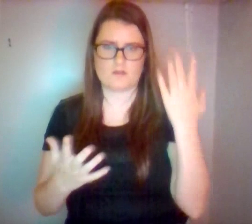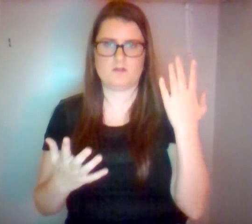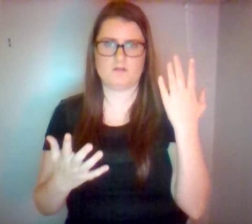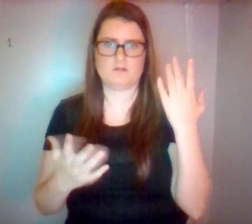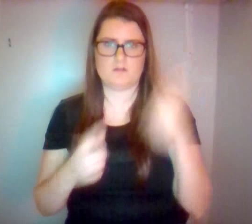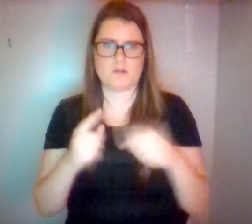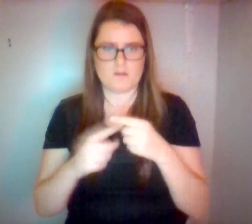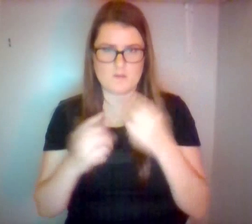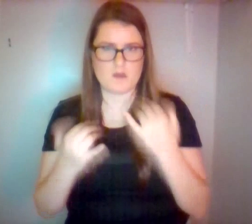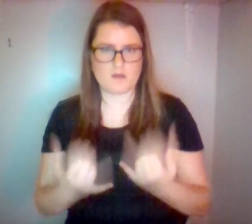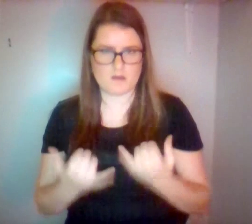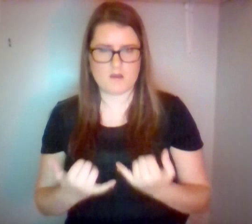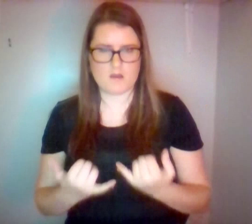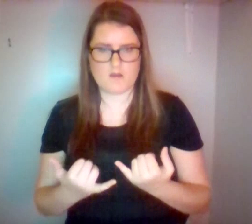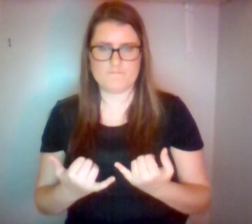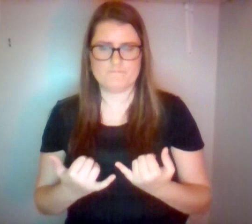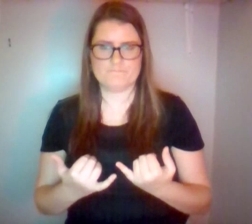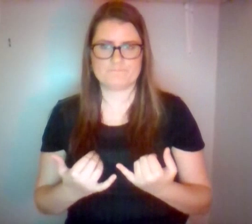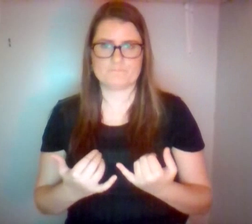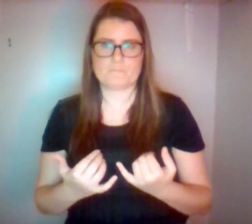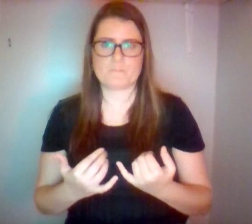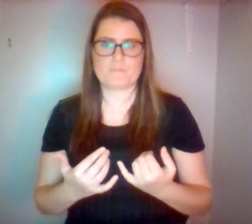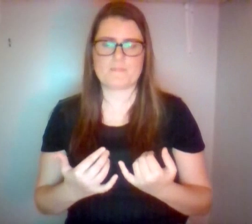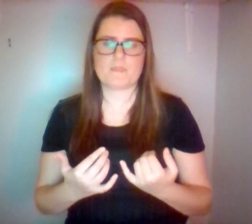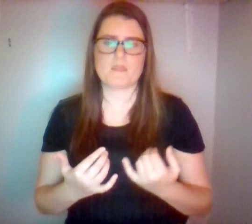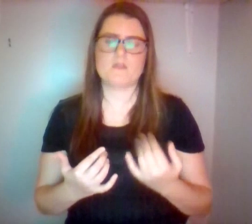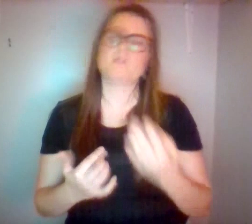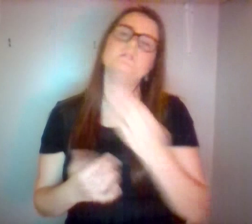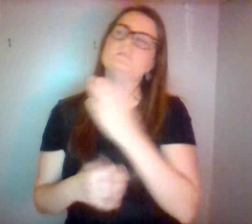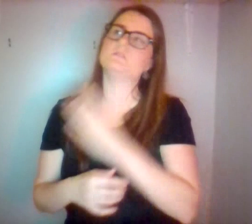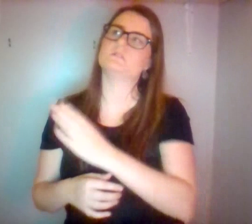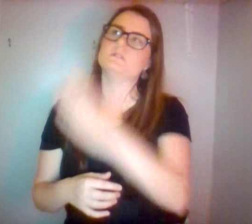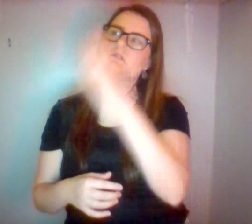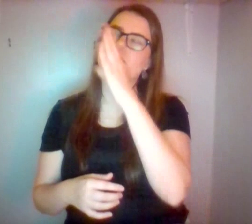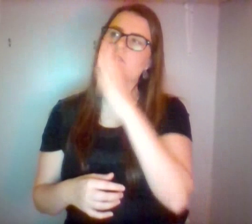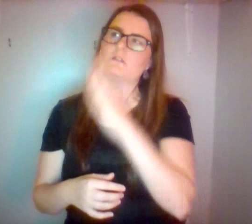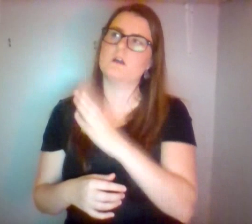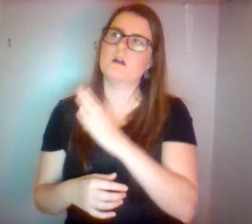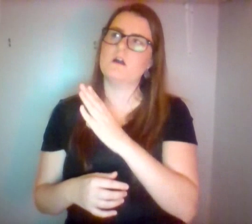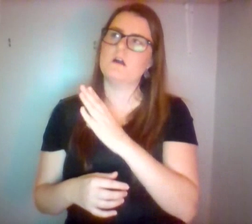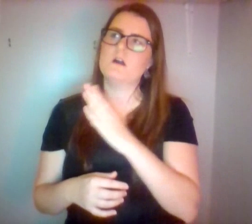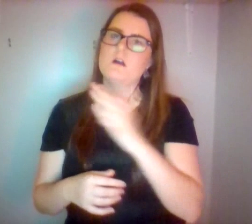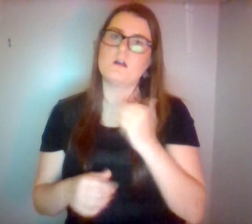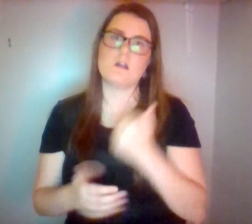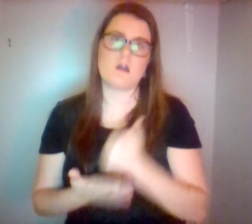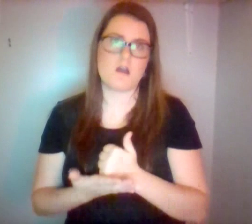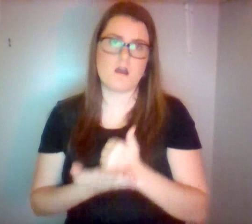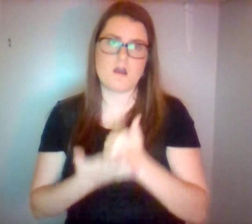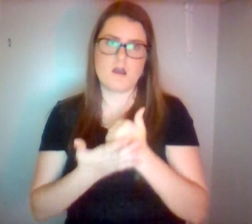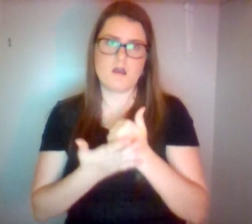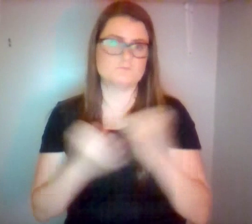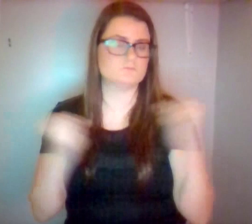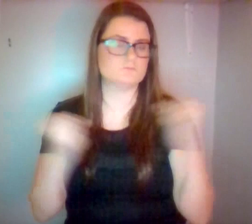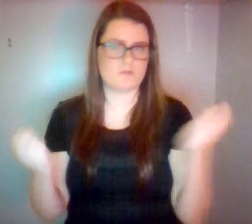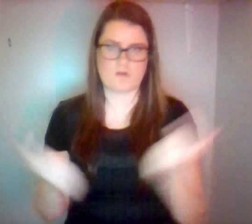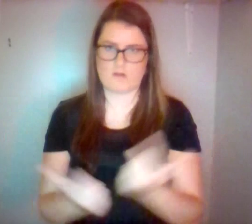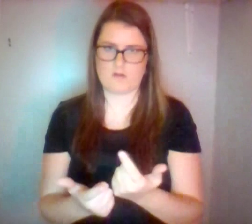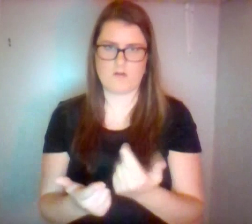God apportions mercy for every day. Lamentations 3:22. The steadfast love of